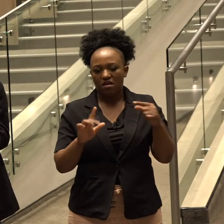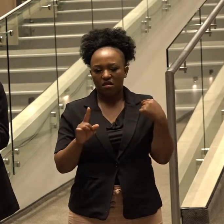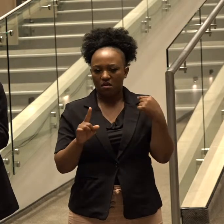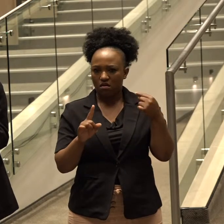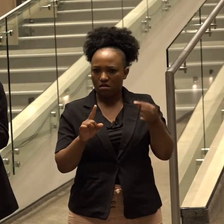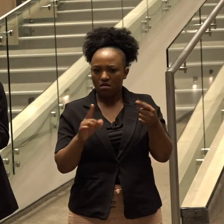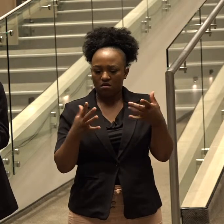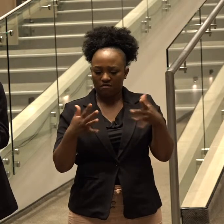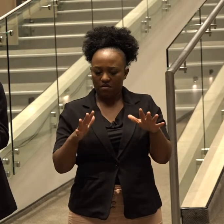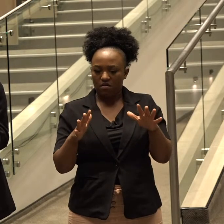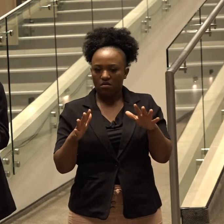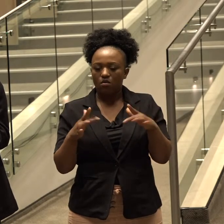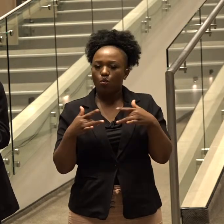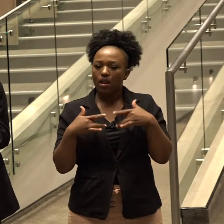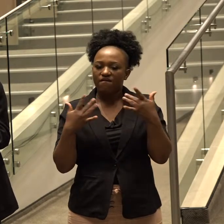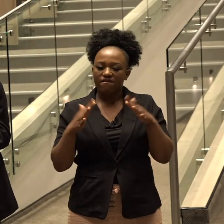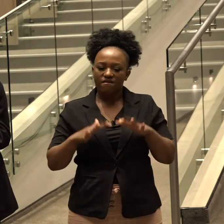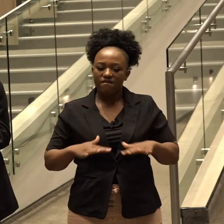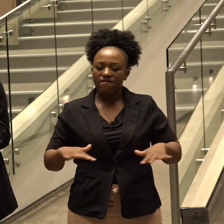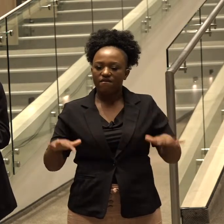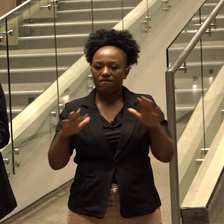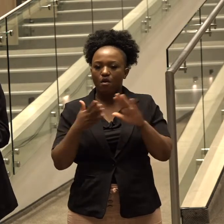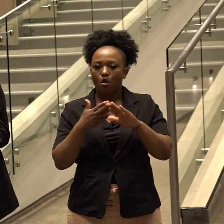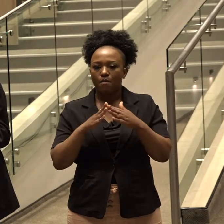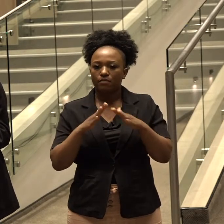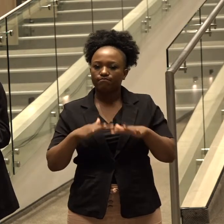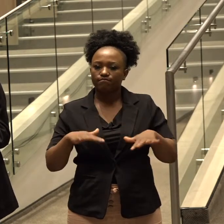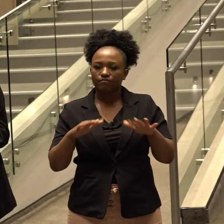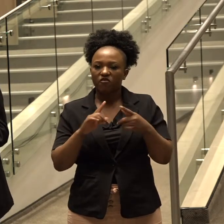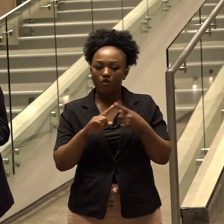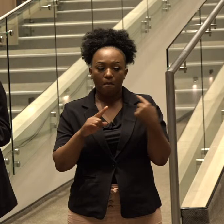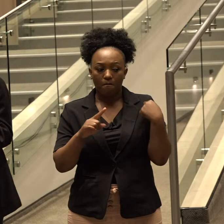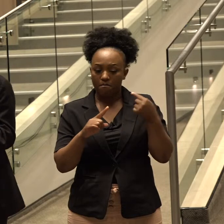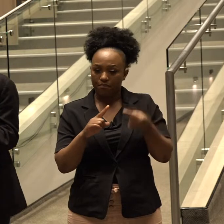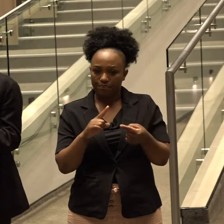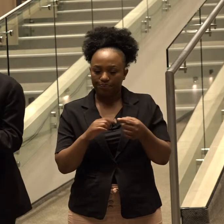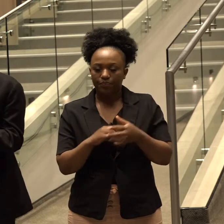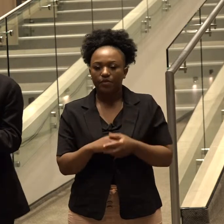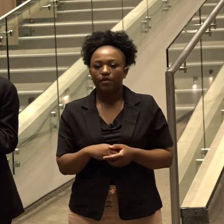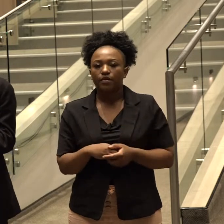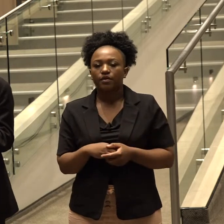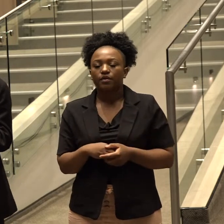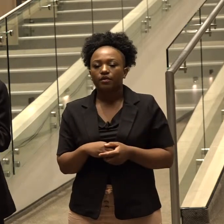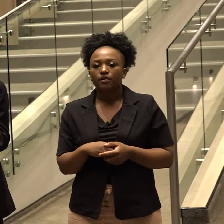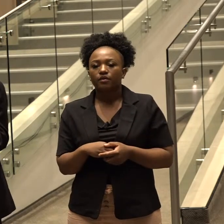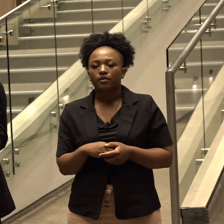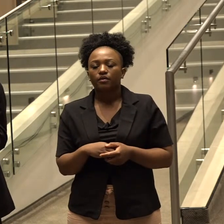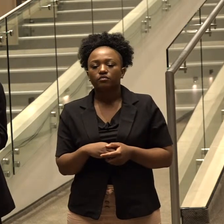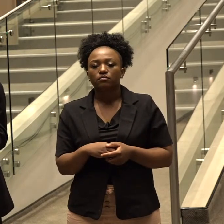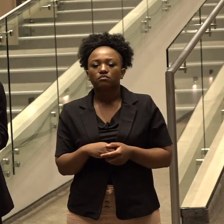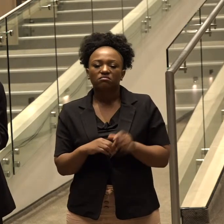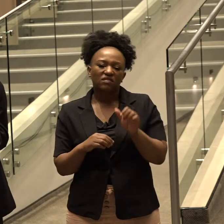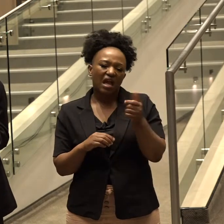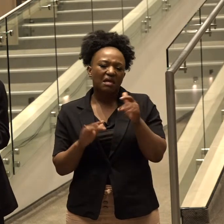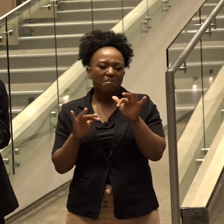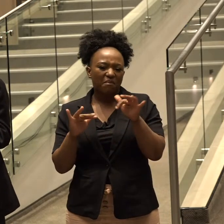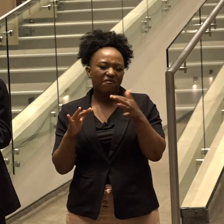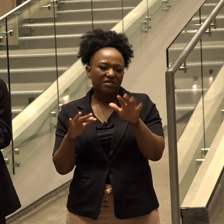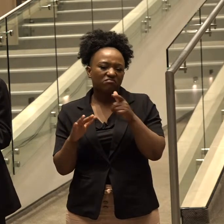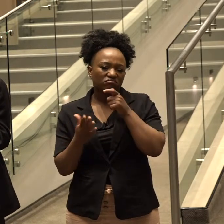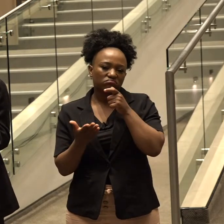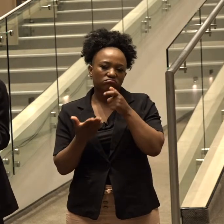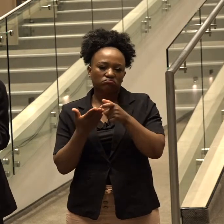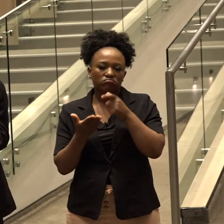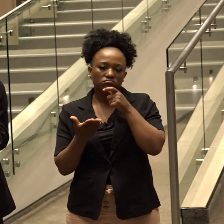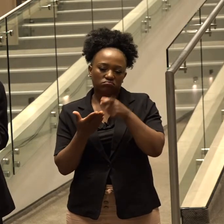been together staying together as a community since then many other speakers before me